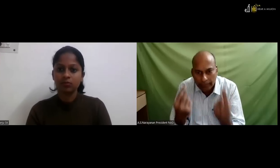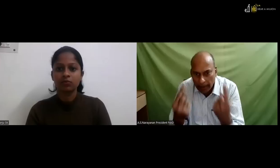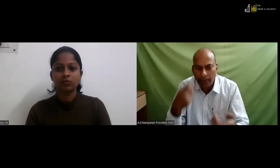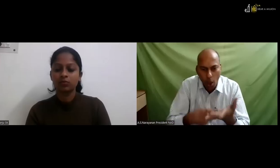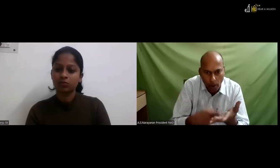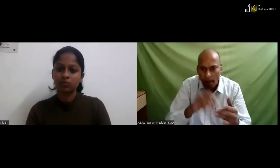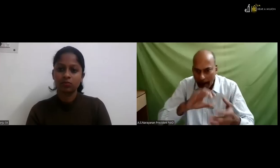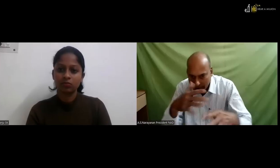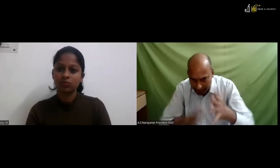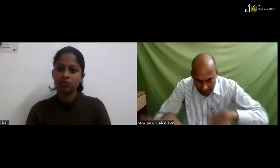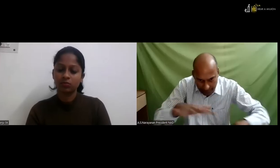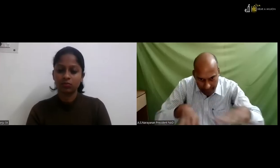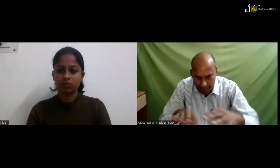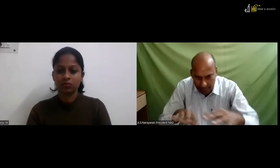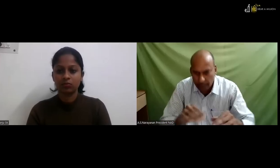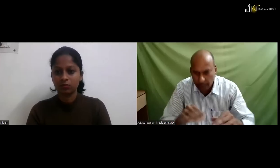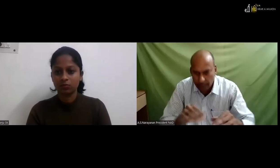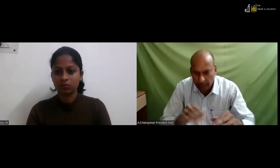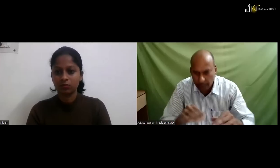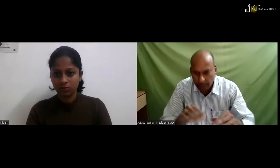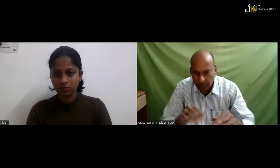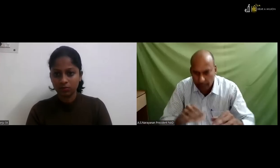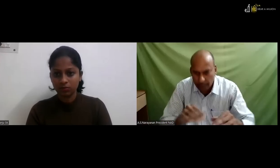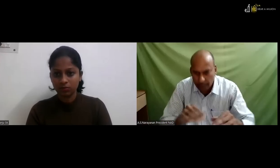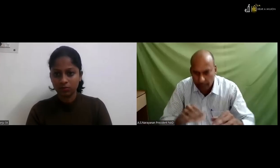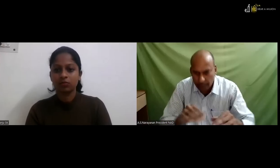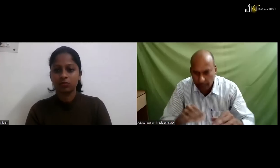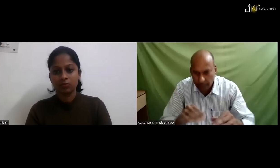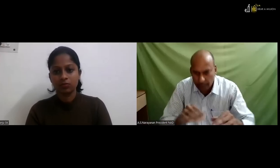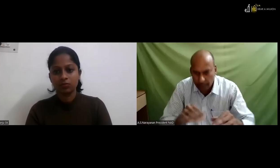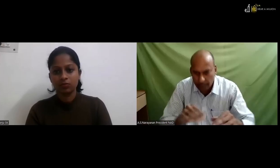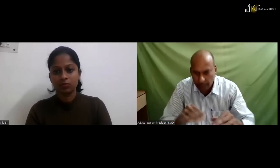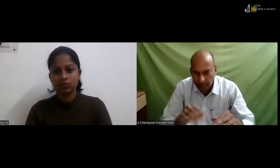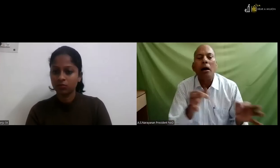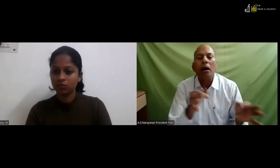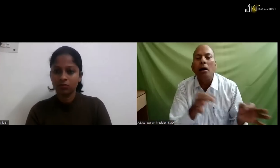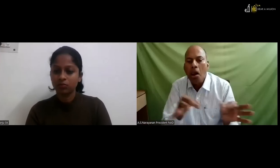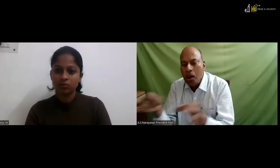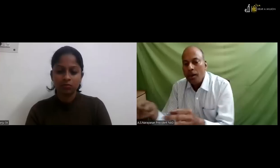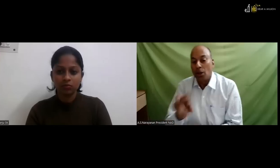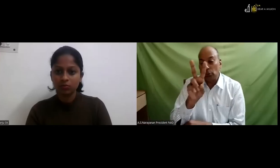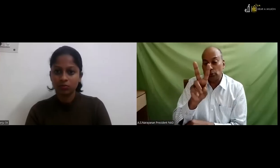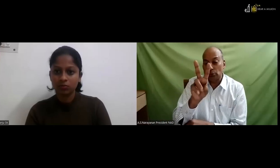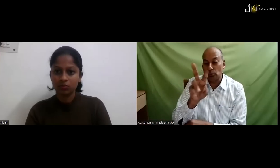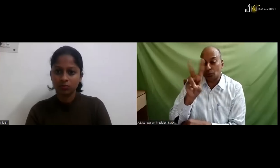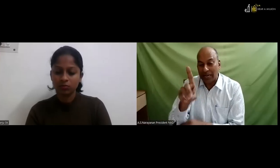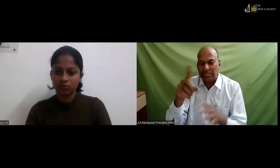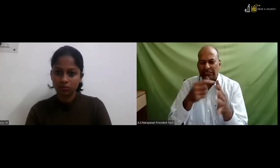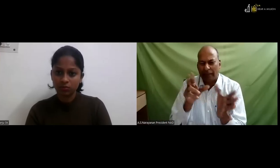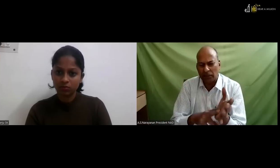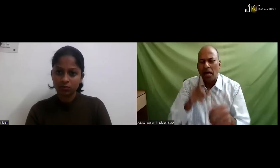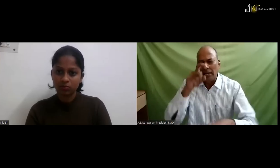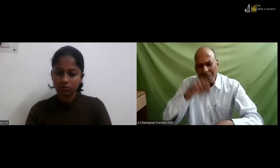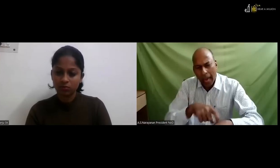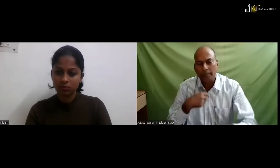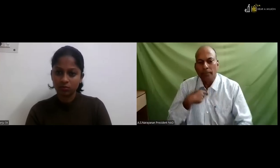run something like this, so in 2020 we were approaching the government and for the census and everything, but